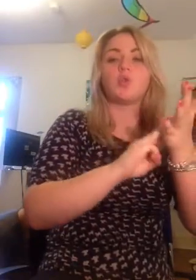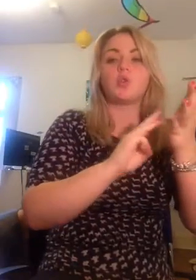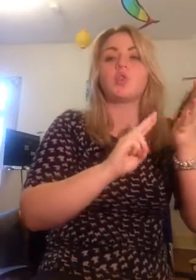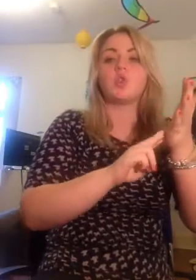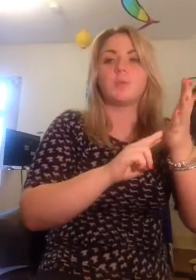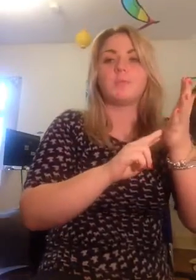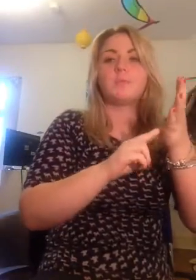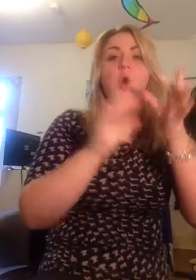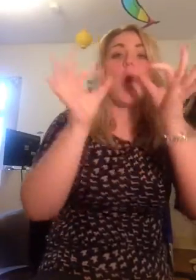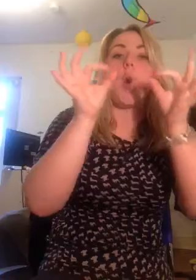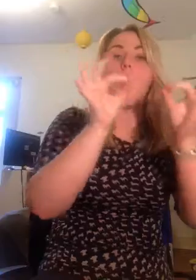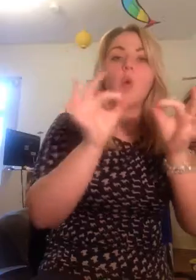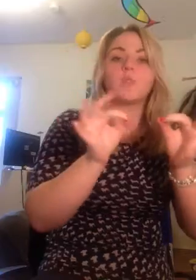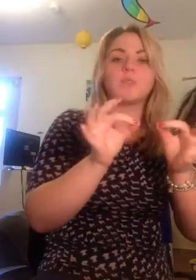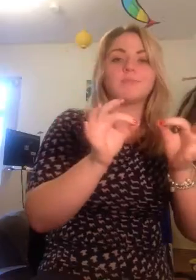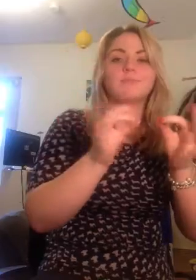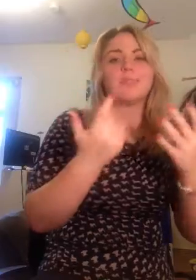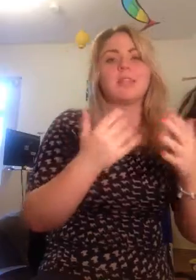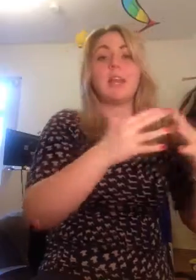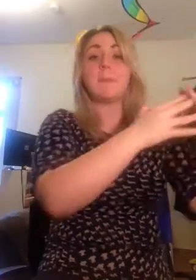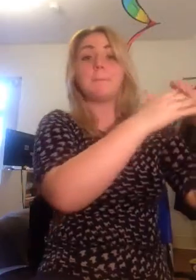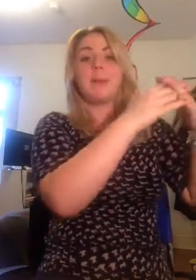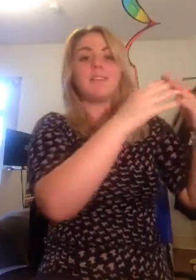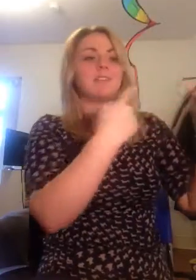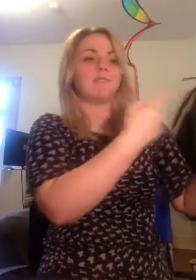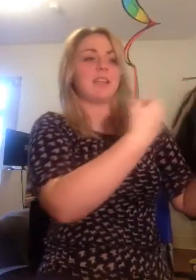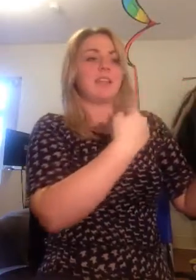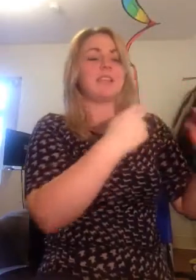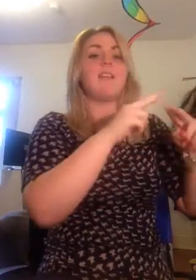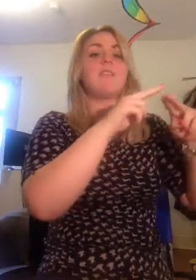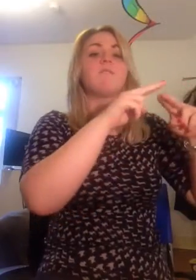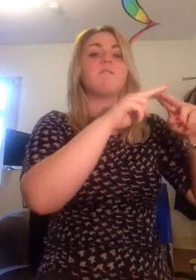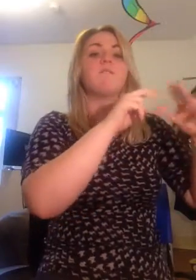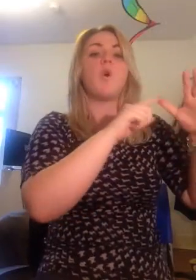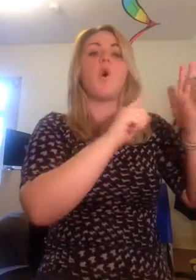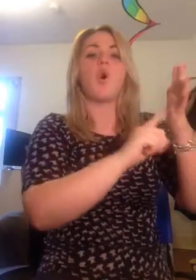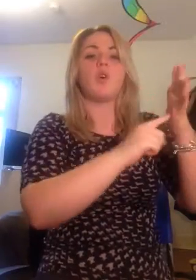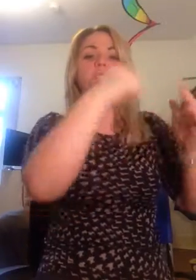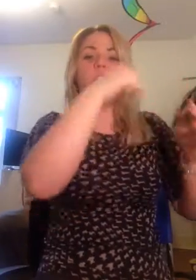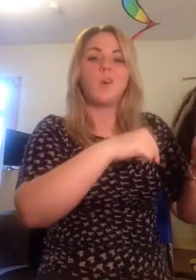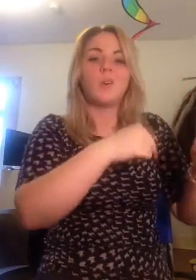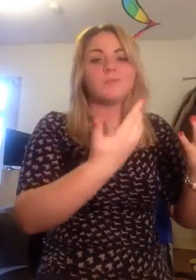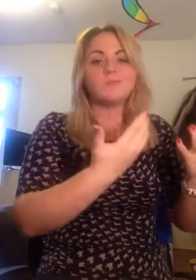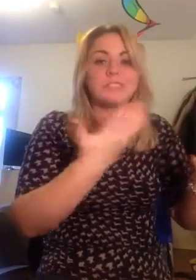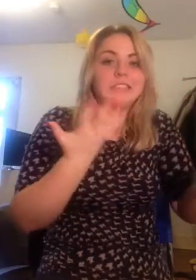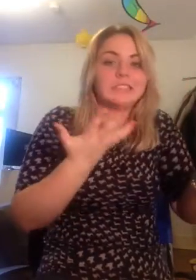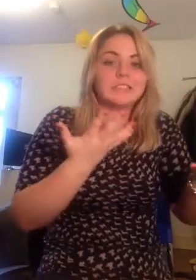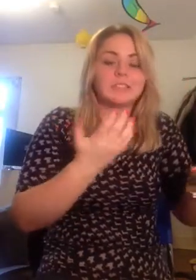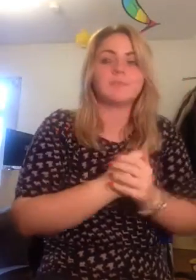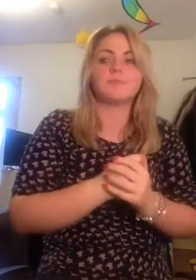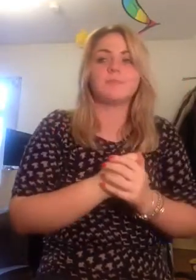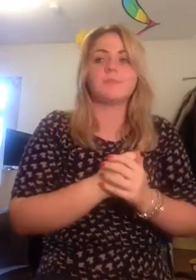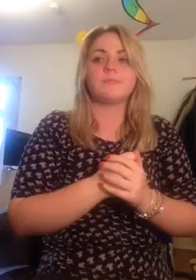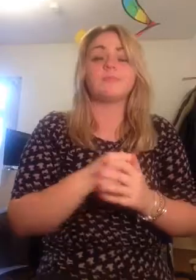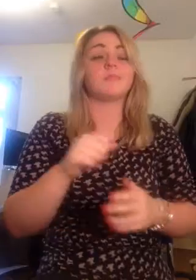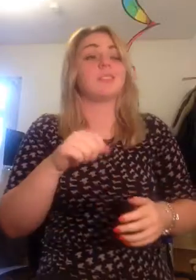that's fine. Yeah, yeah. It's weird though because this morning it was sort of like a blanket of frost just